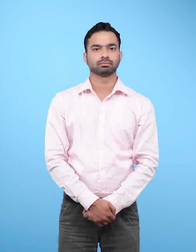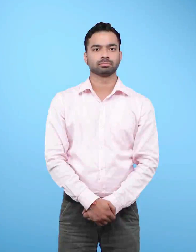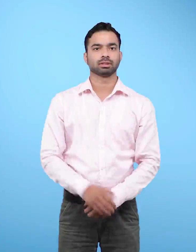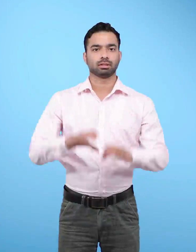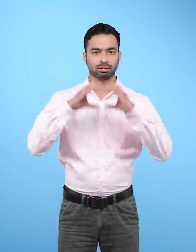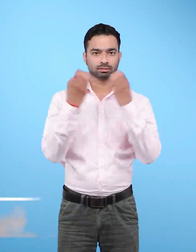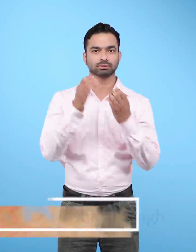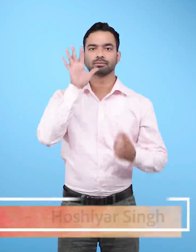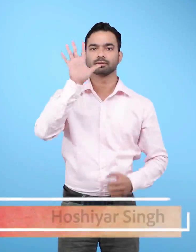Class 5,